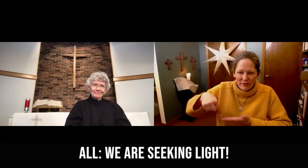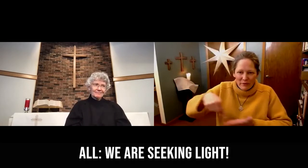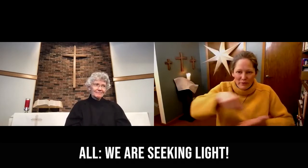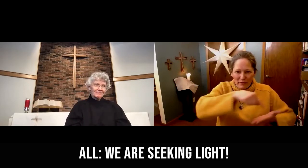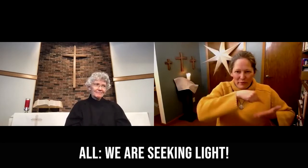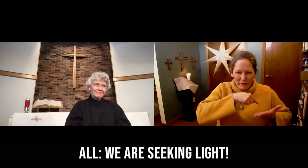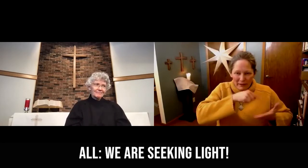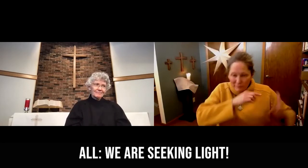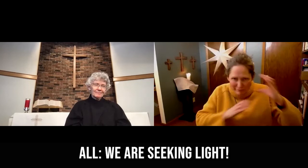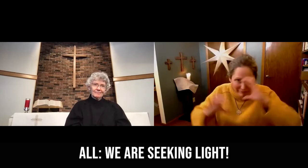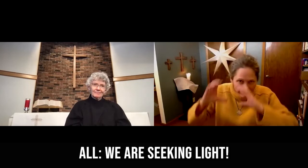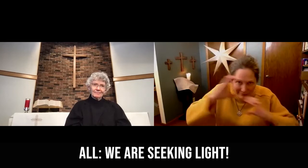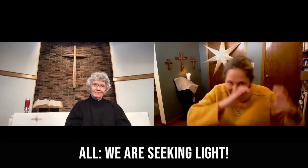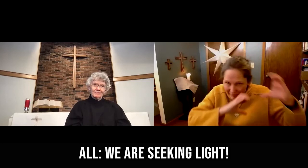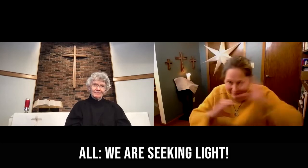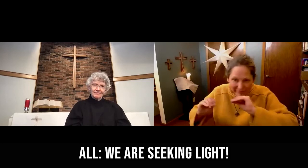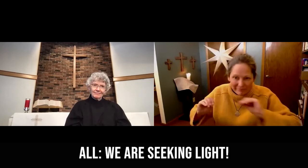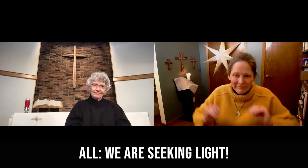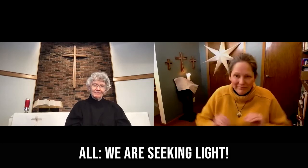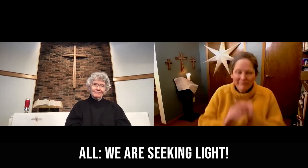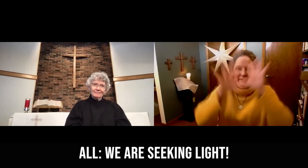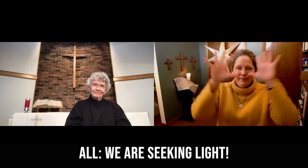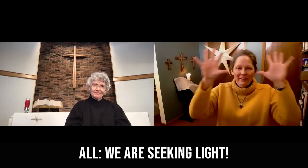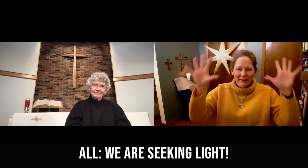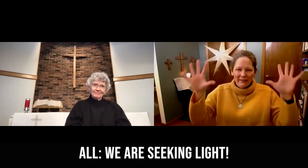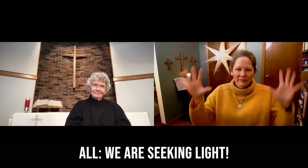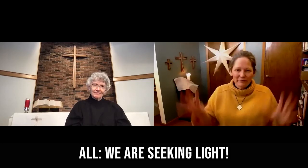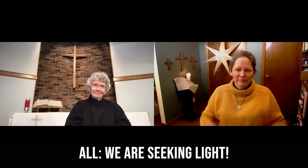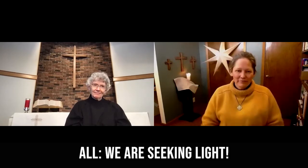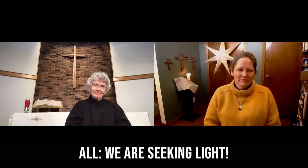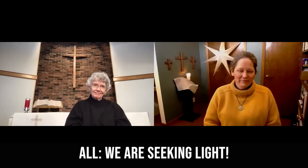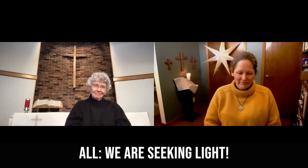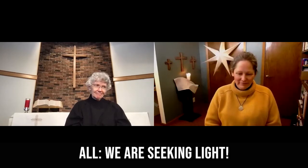we say together, we are seeking light.